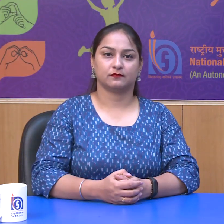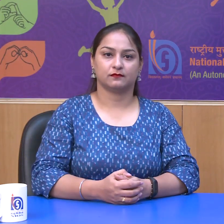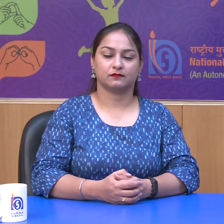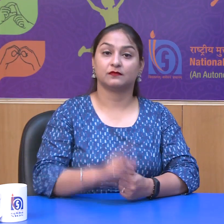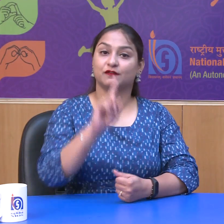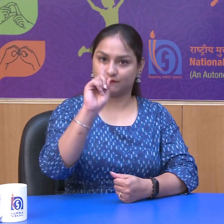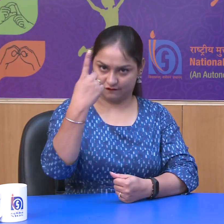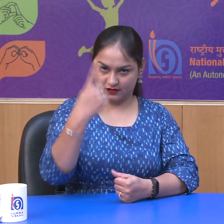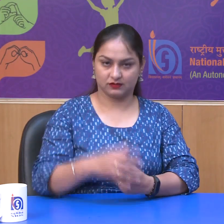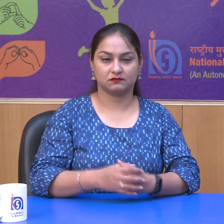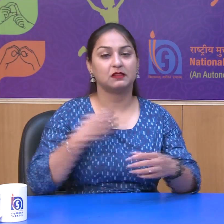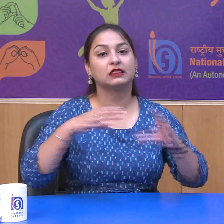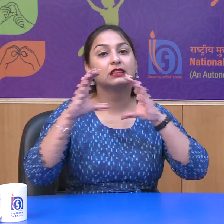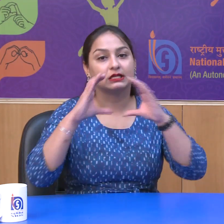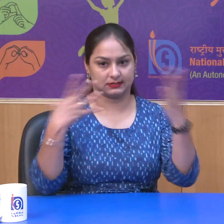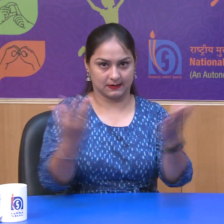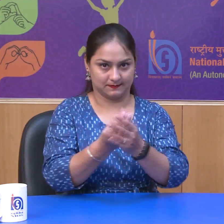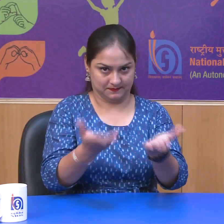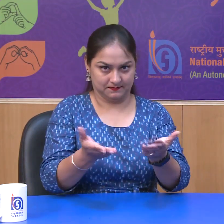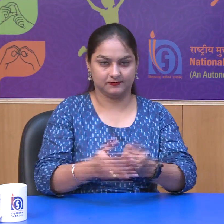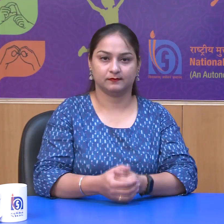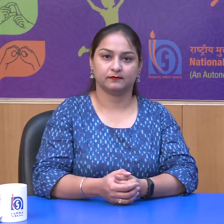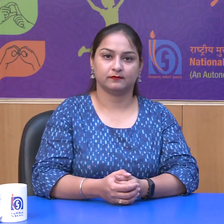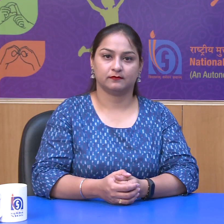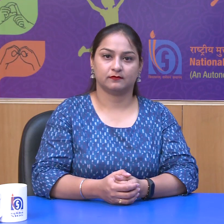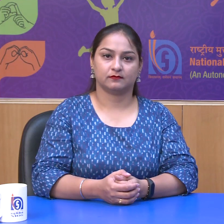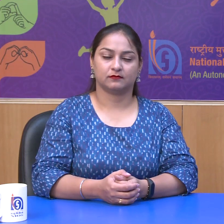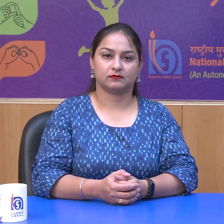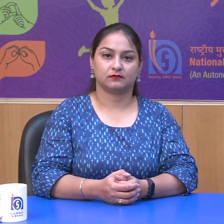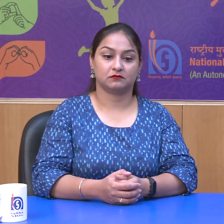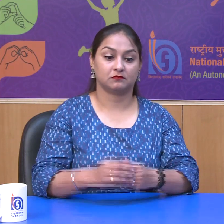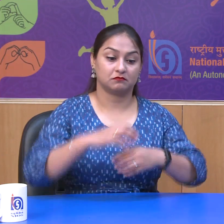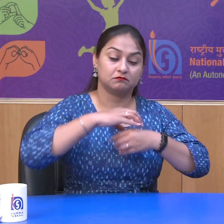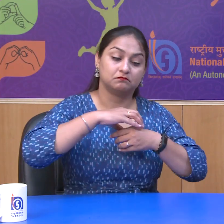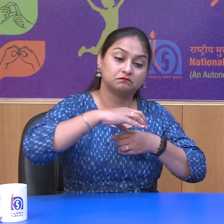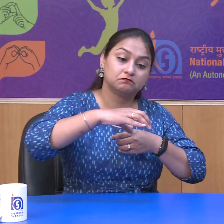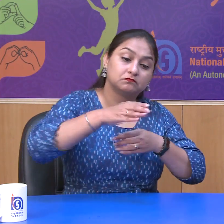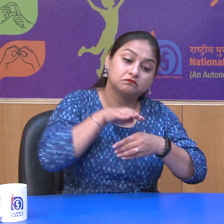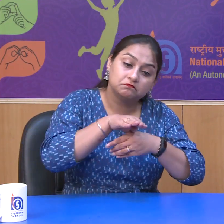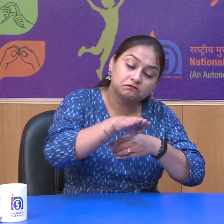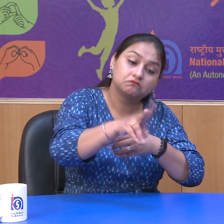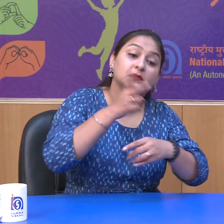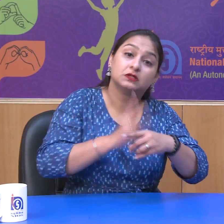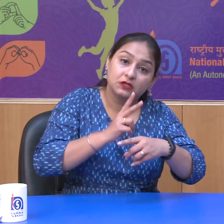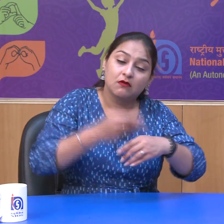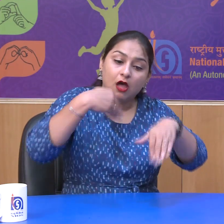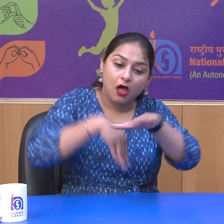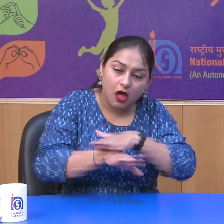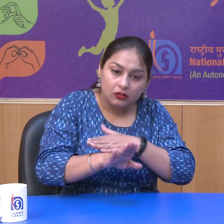First, we will discuss the subsistence and commercial farming.